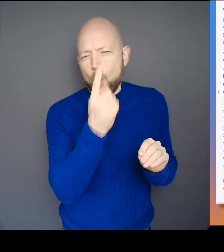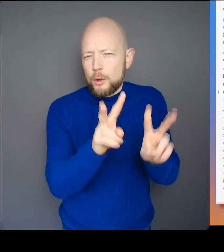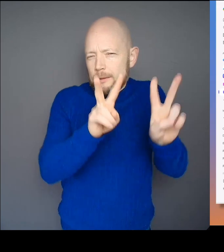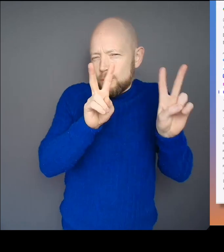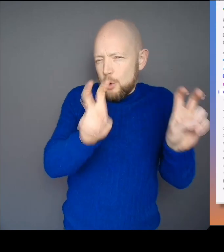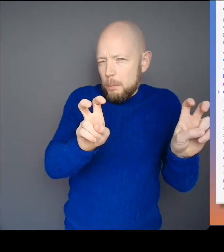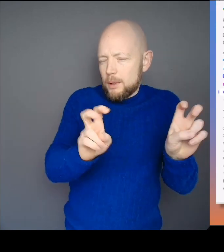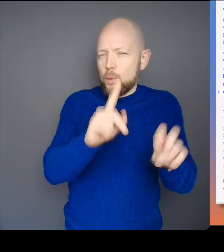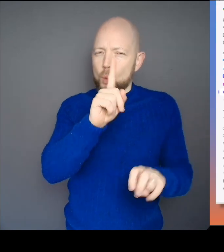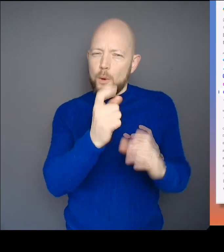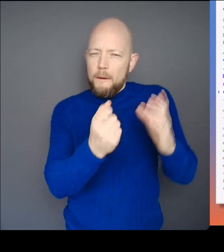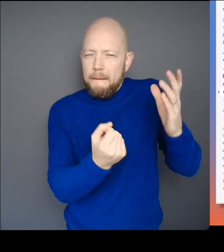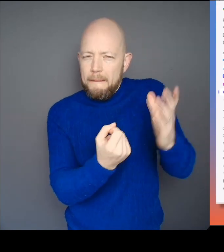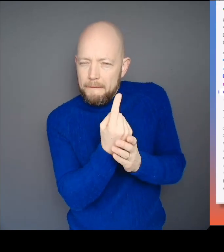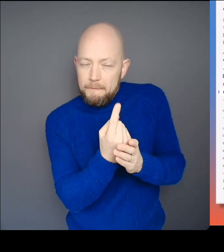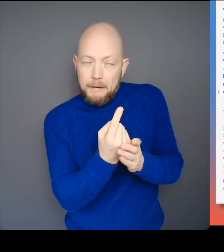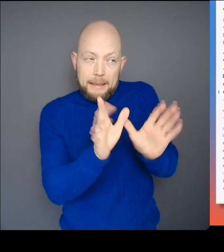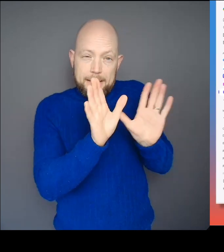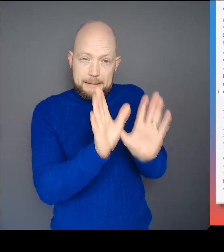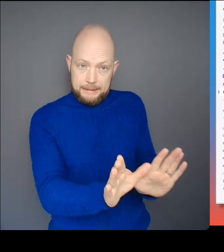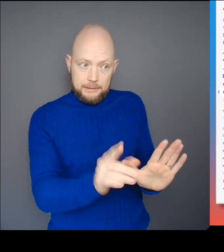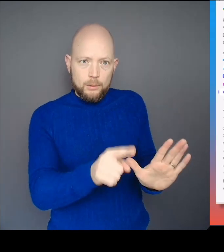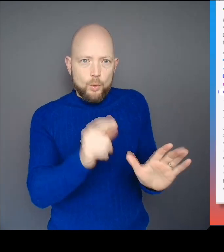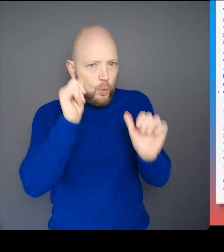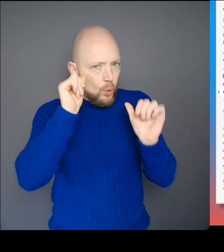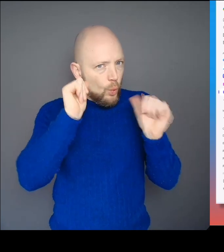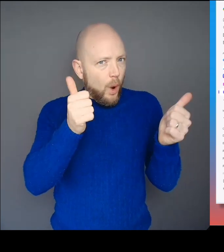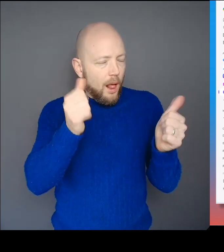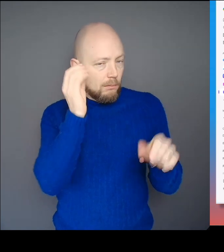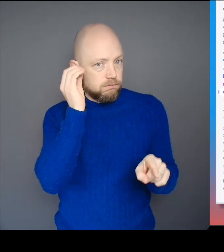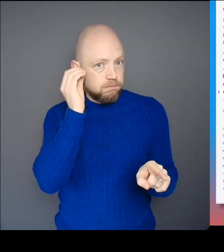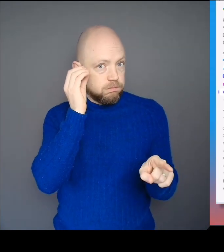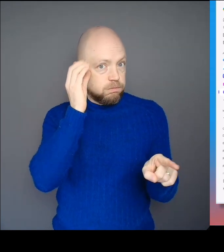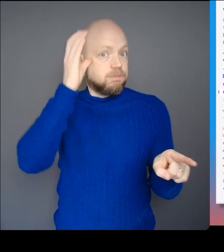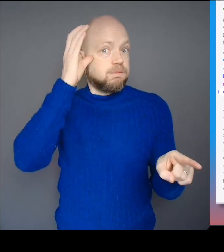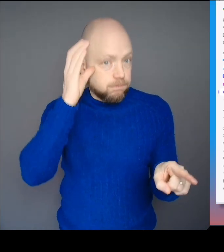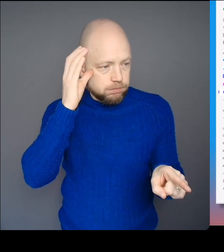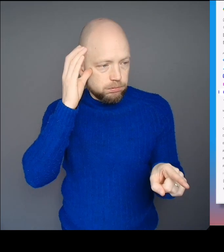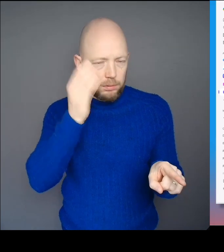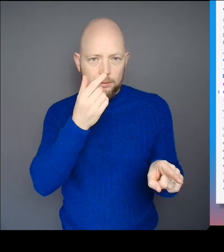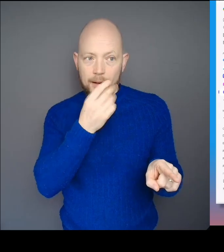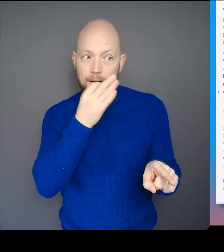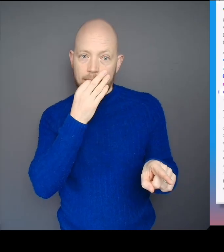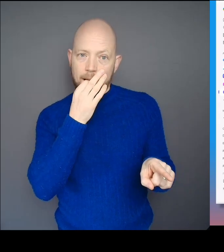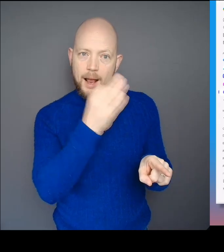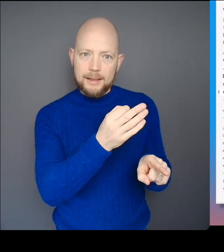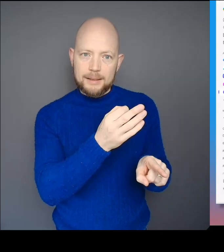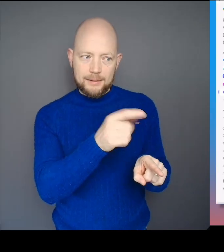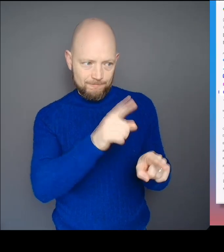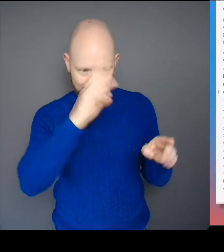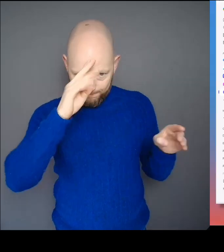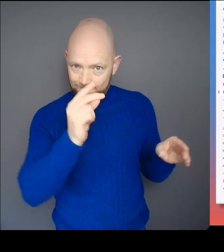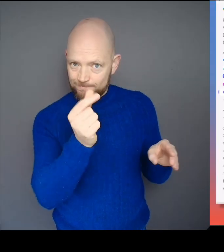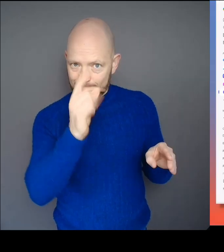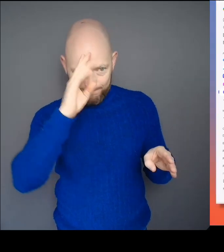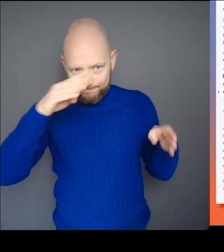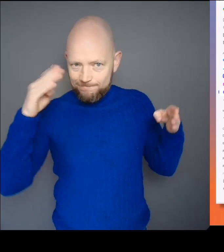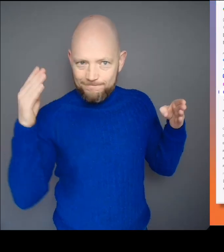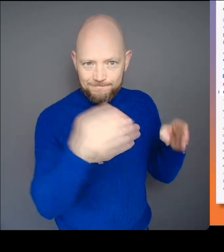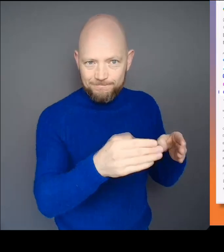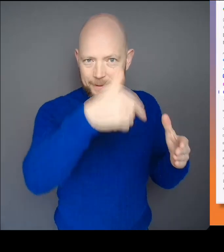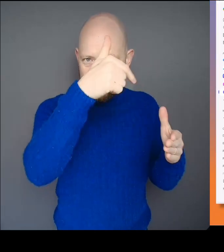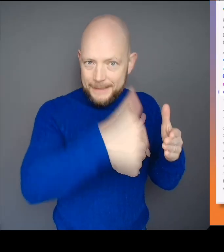repeatable, where you might want even more detail in that prompt and more instructions on how you want it to behave and specify those data